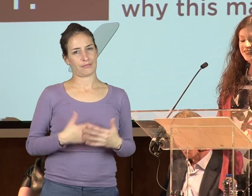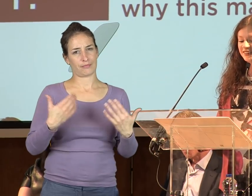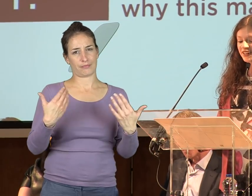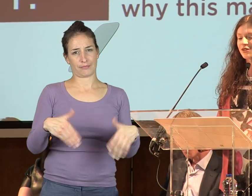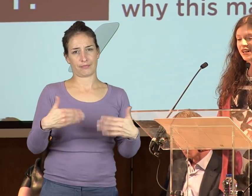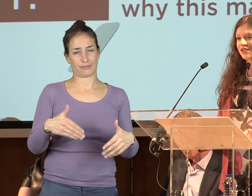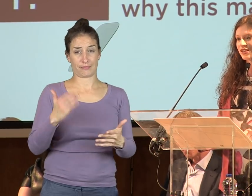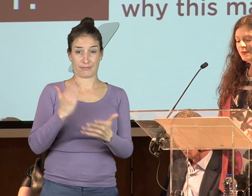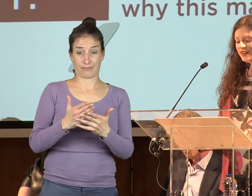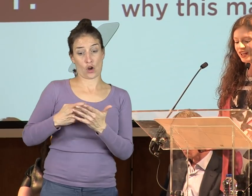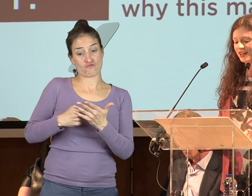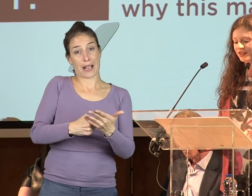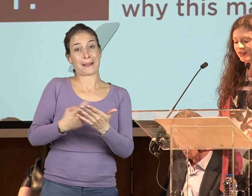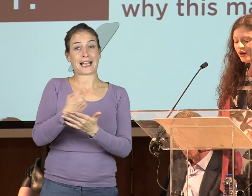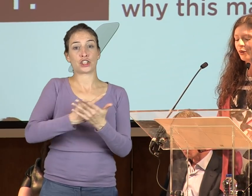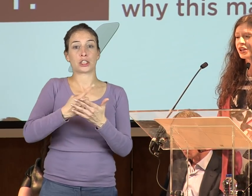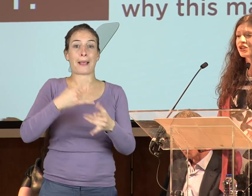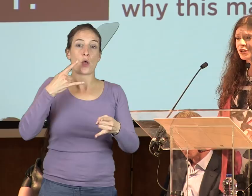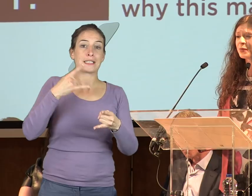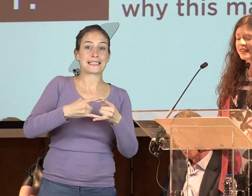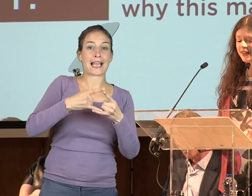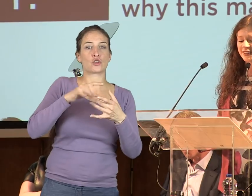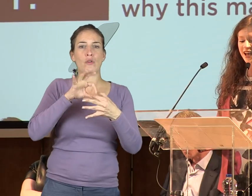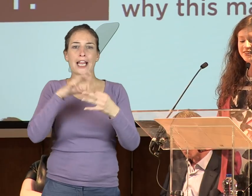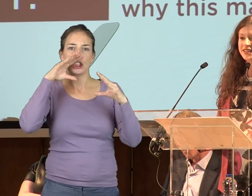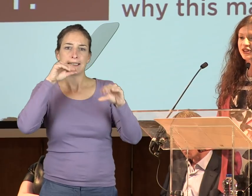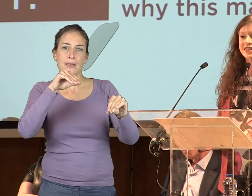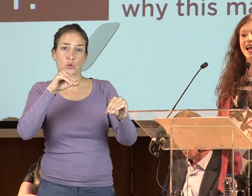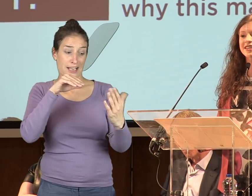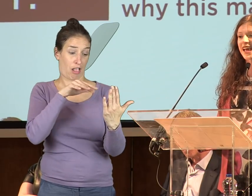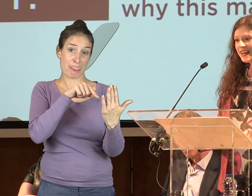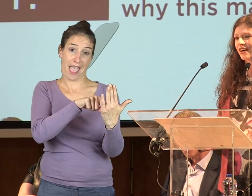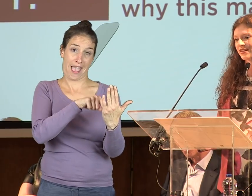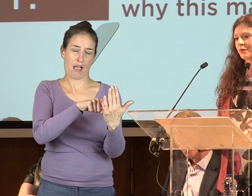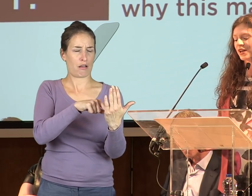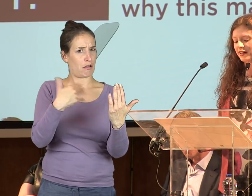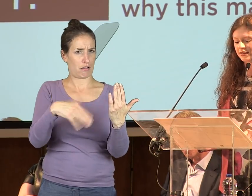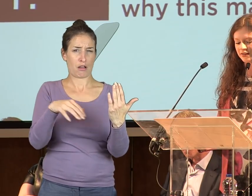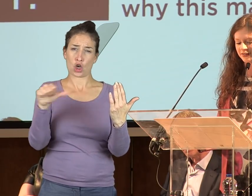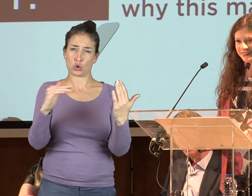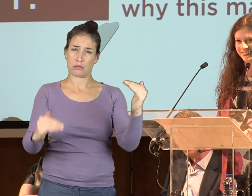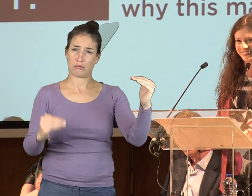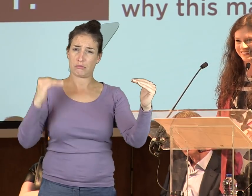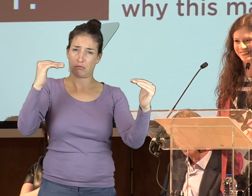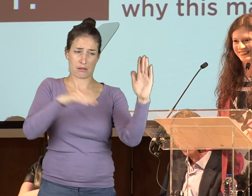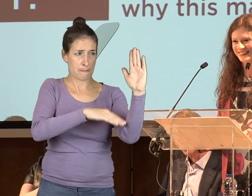especially in sex and relationships education, which should be taken as seriously as any other subject.